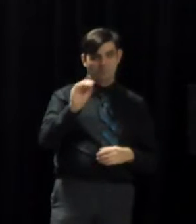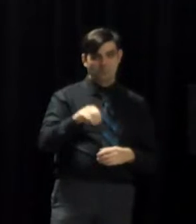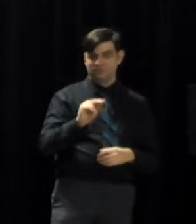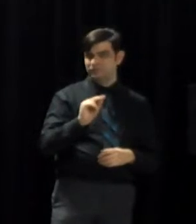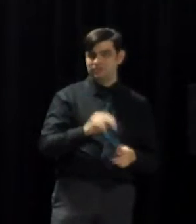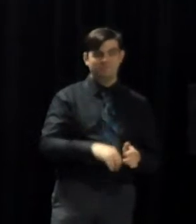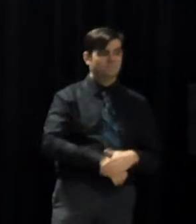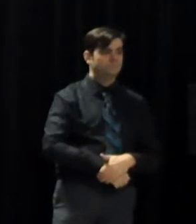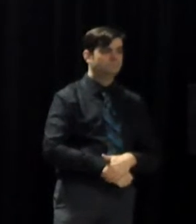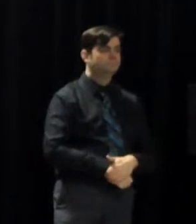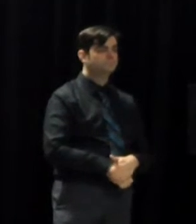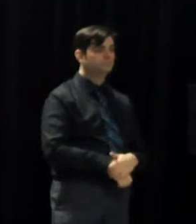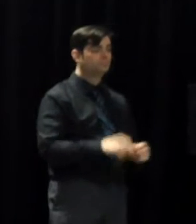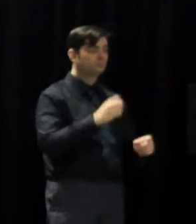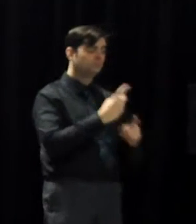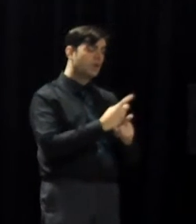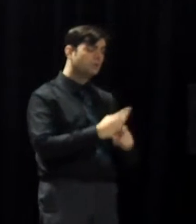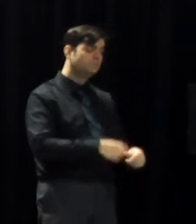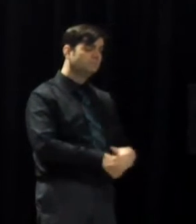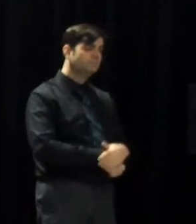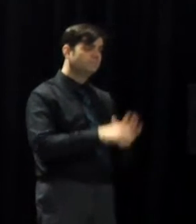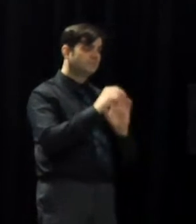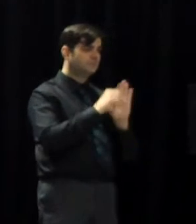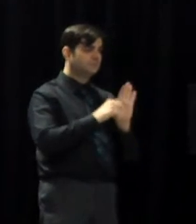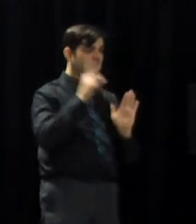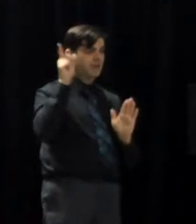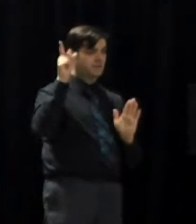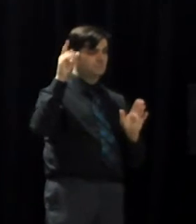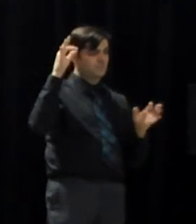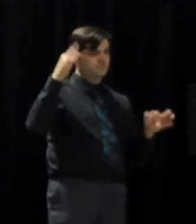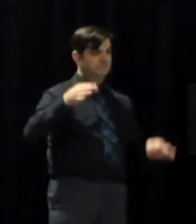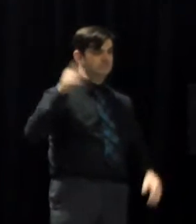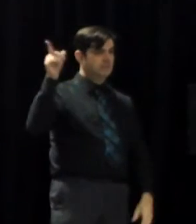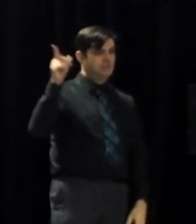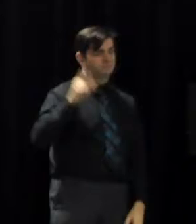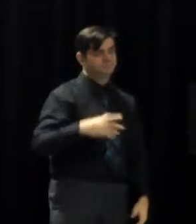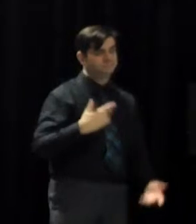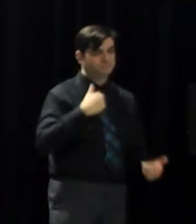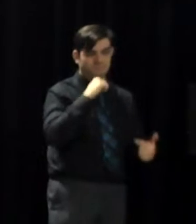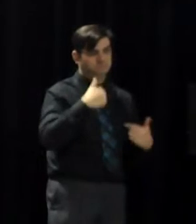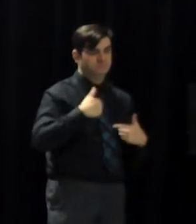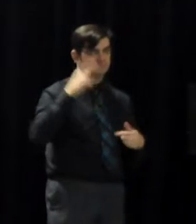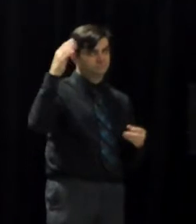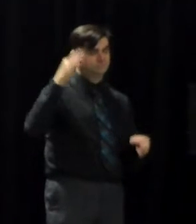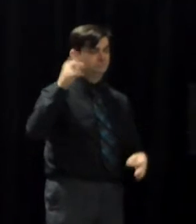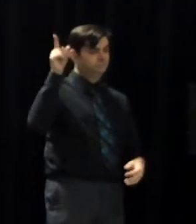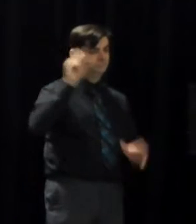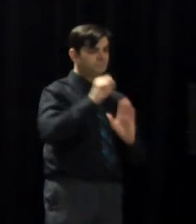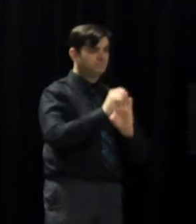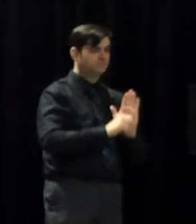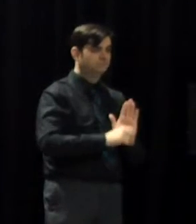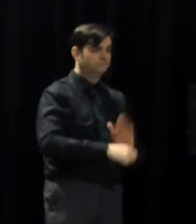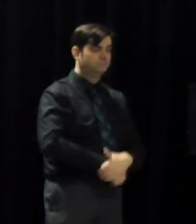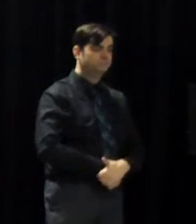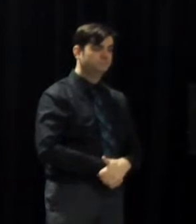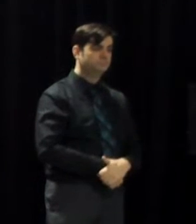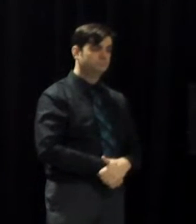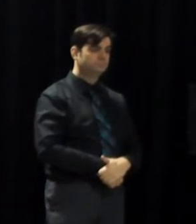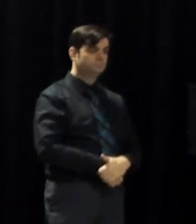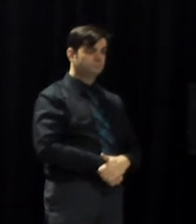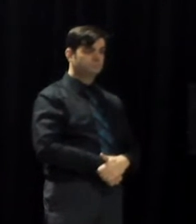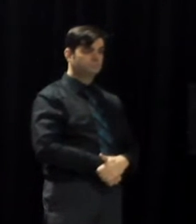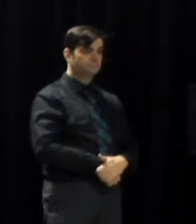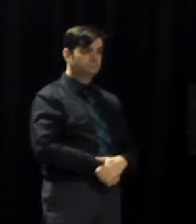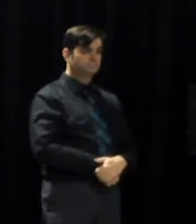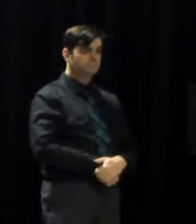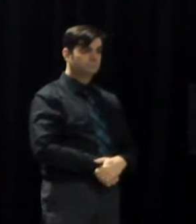if you're the state's going to have to make the decision where they're going with that. If they're going everybody to yellow or orange,